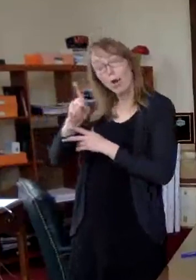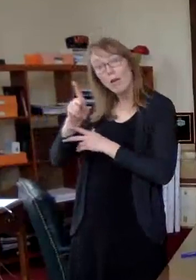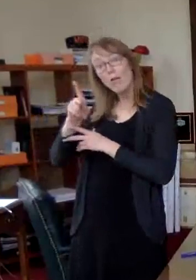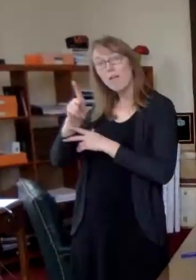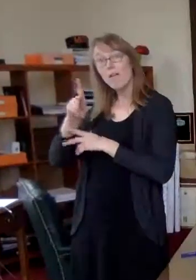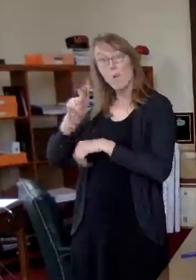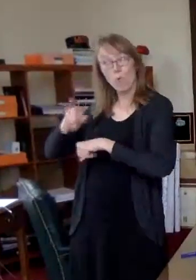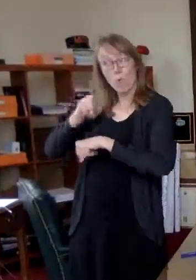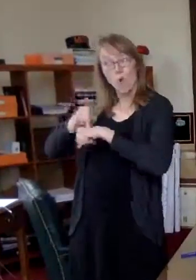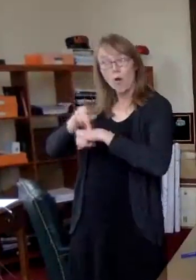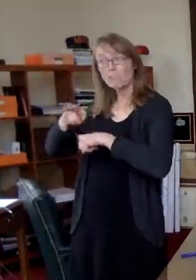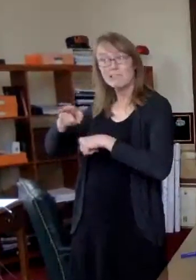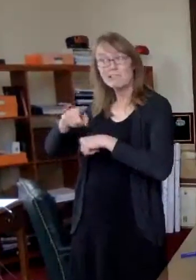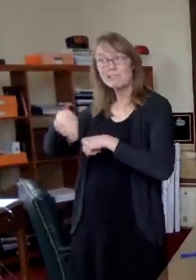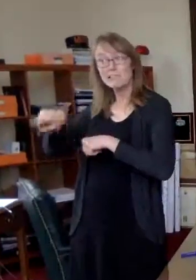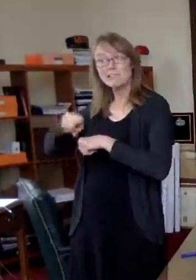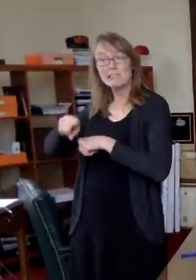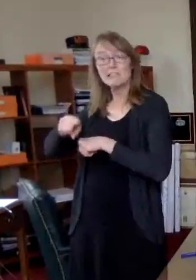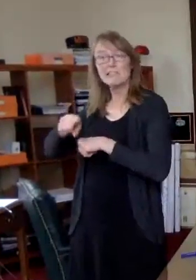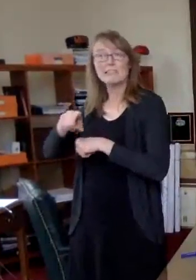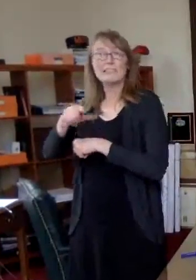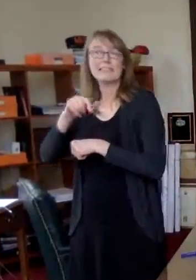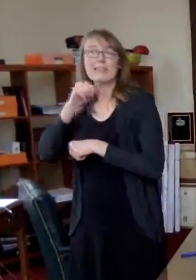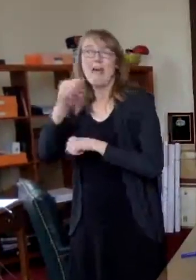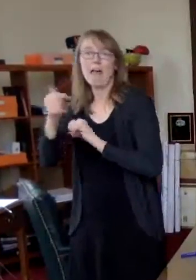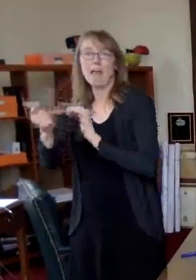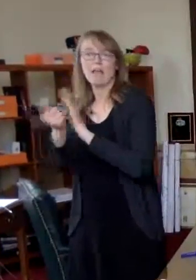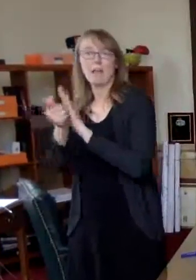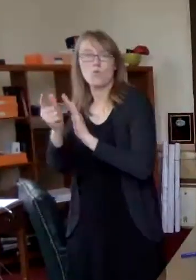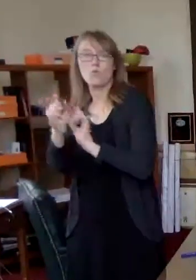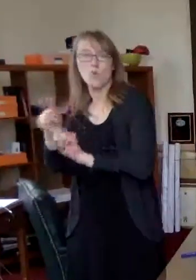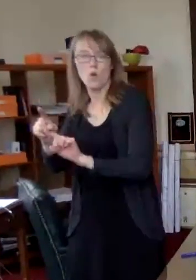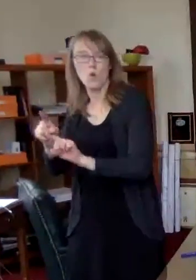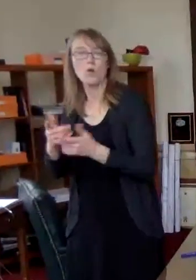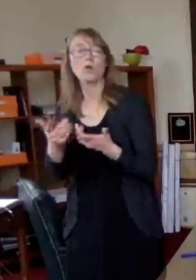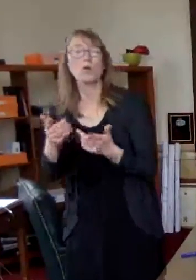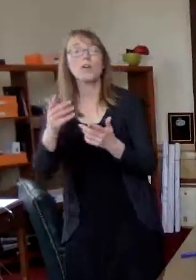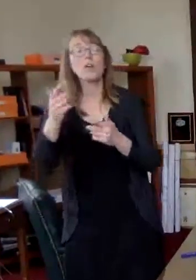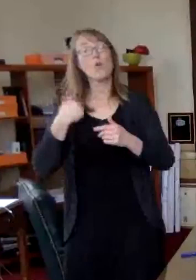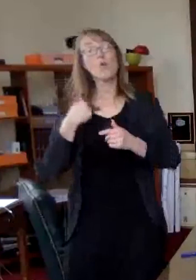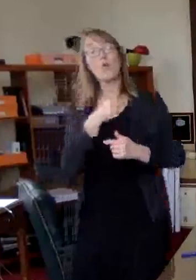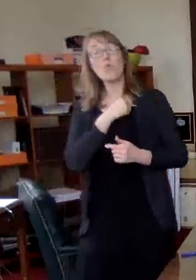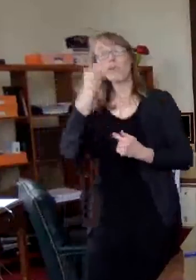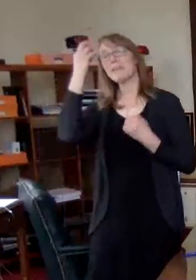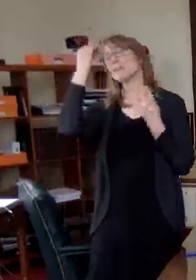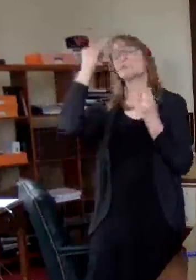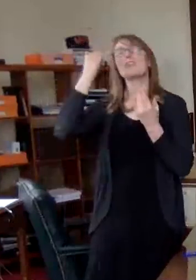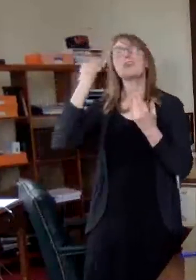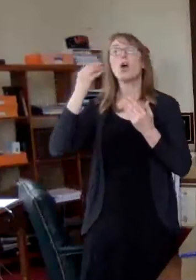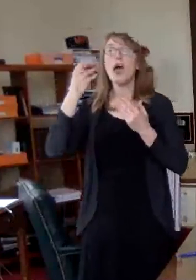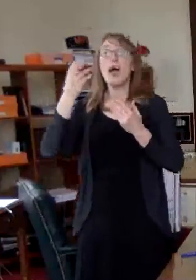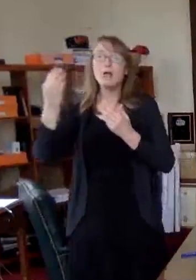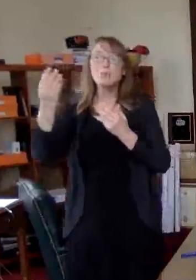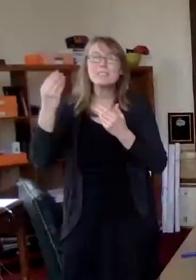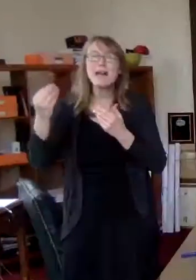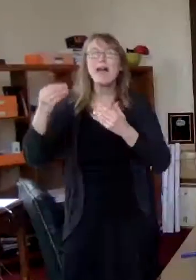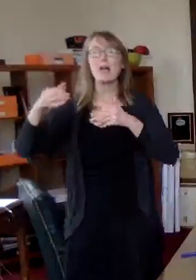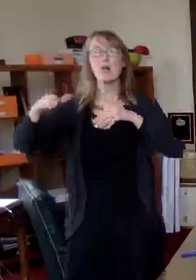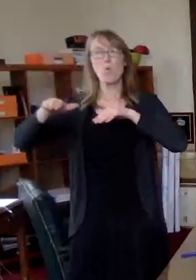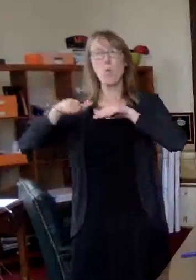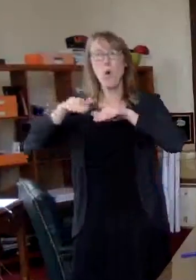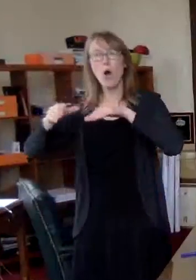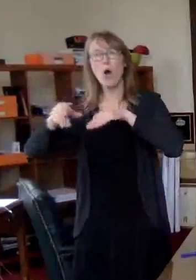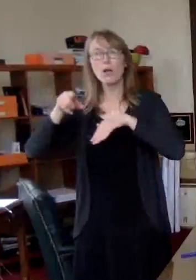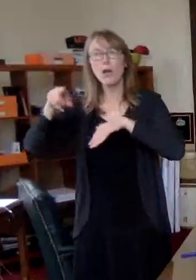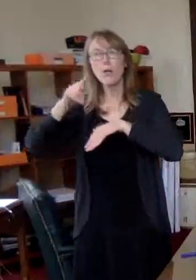in the park, as long as you'll stay 6 feet apart, is probably good physically, but also good mentally for people.